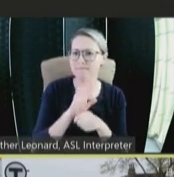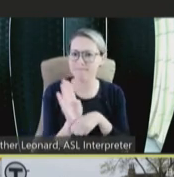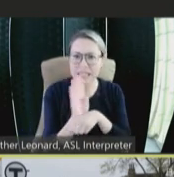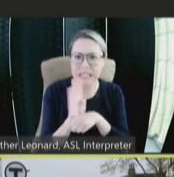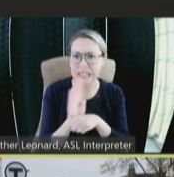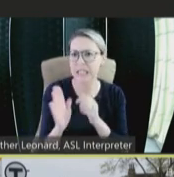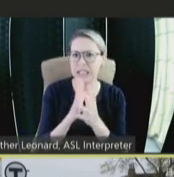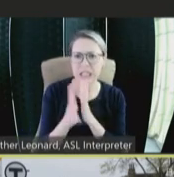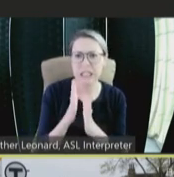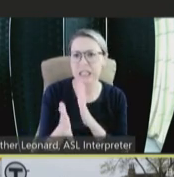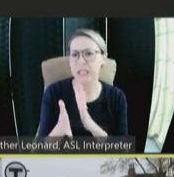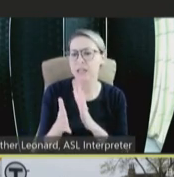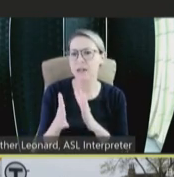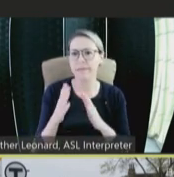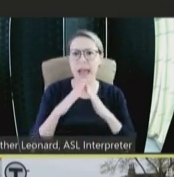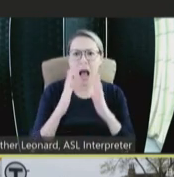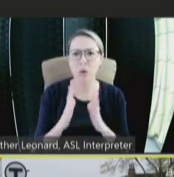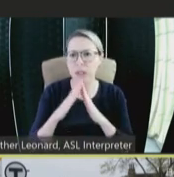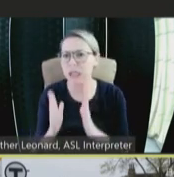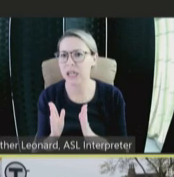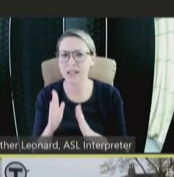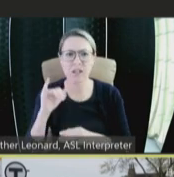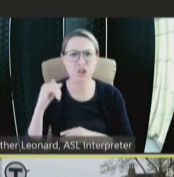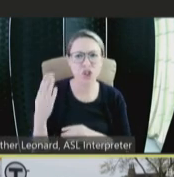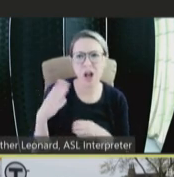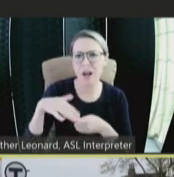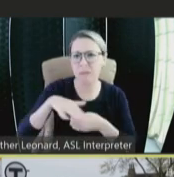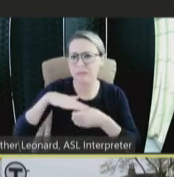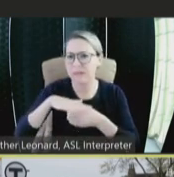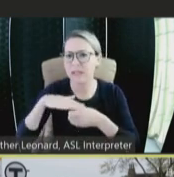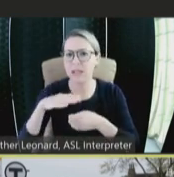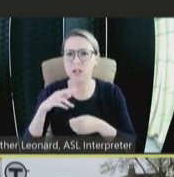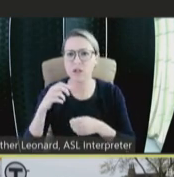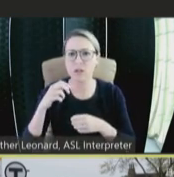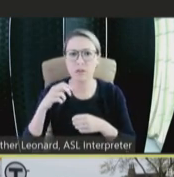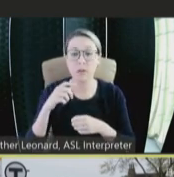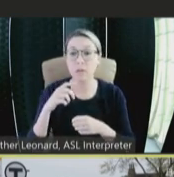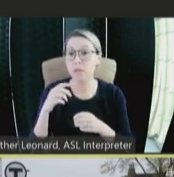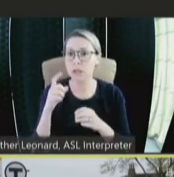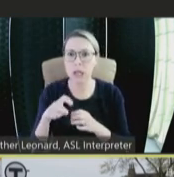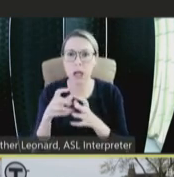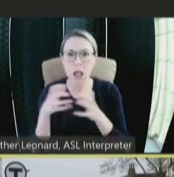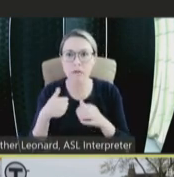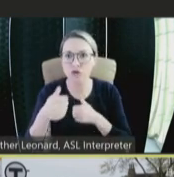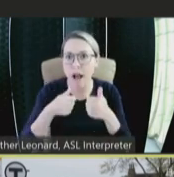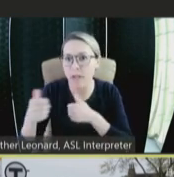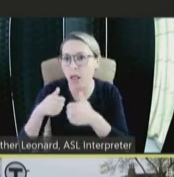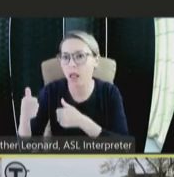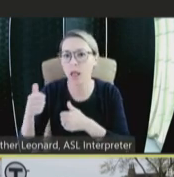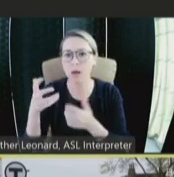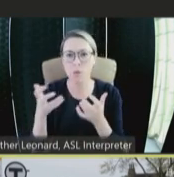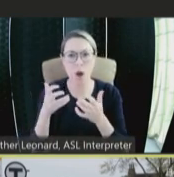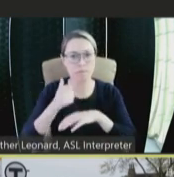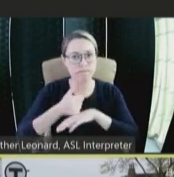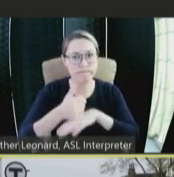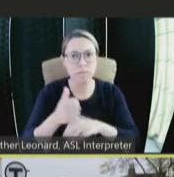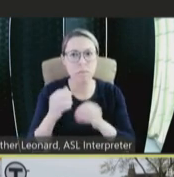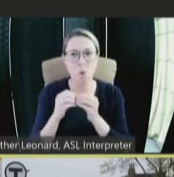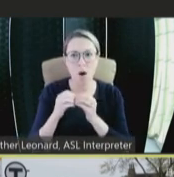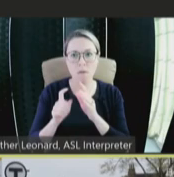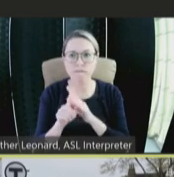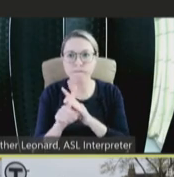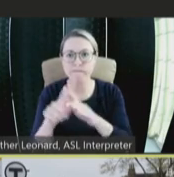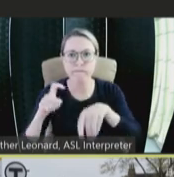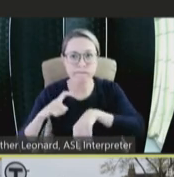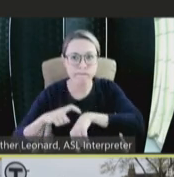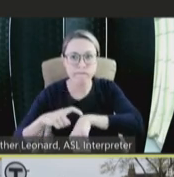of housing and jobs, where travel is happening to and from. We want more all-day service.